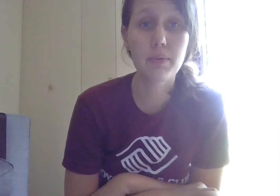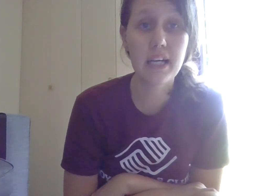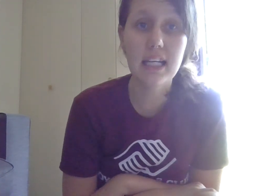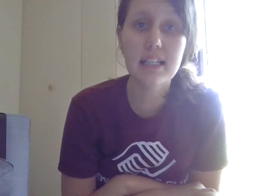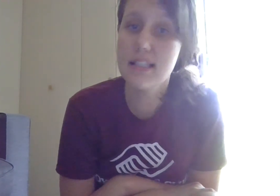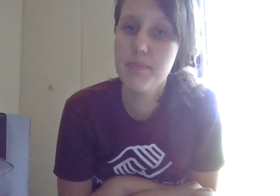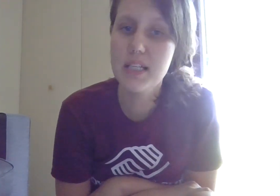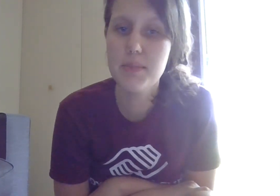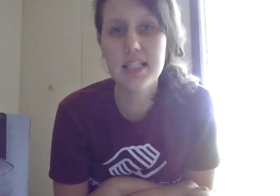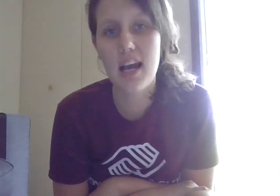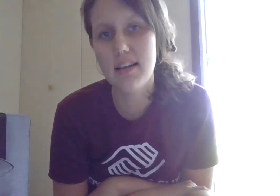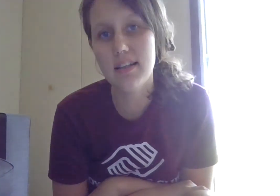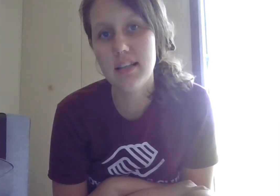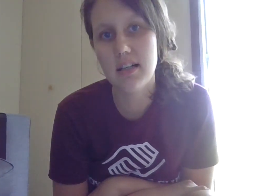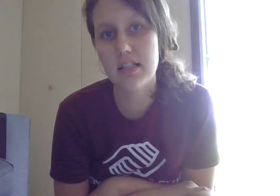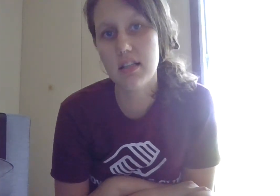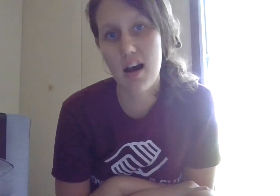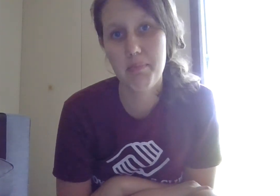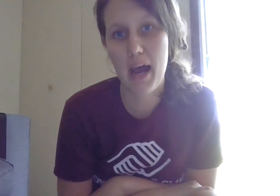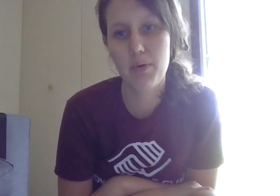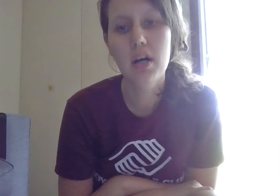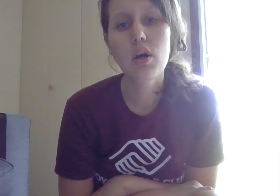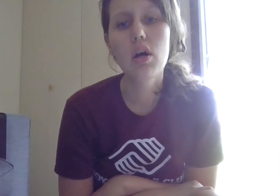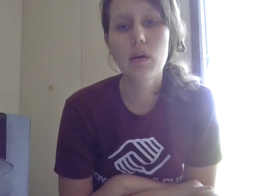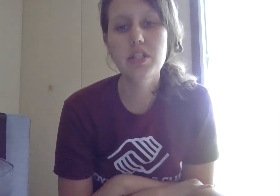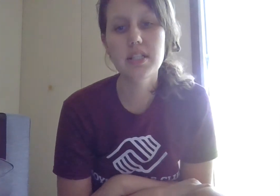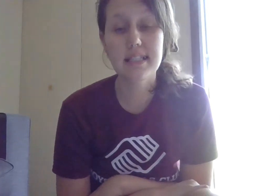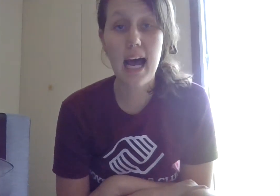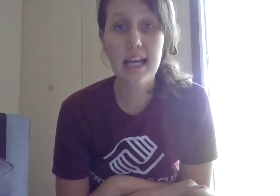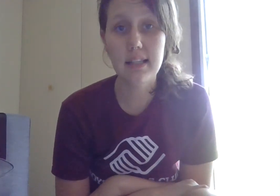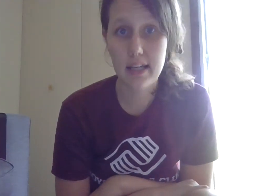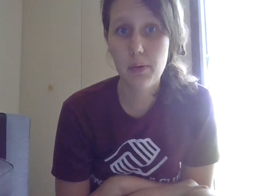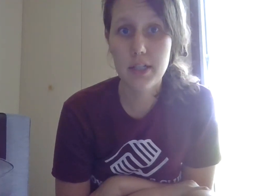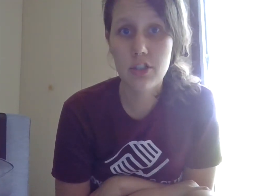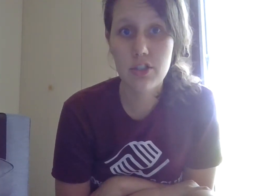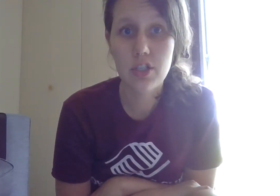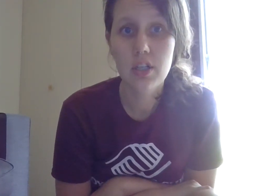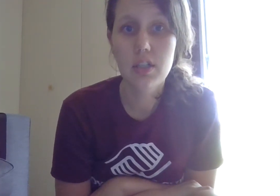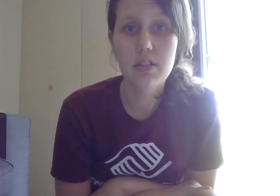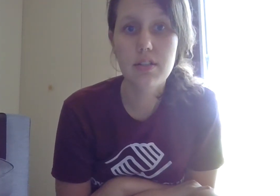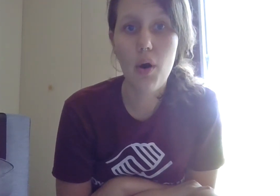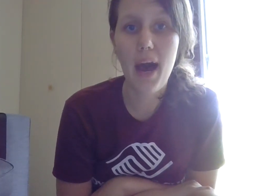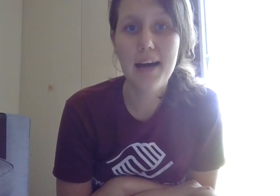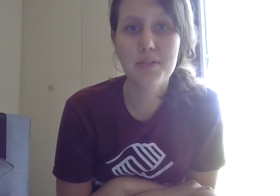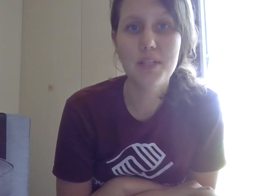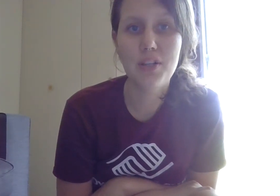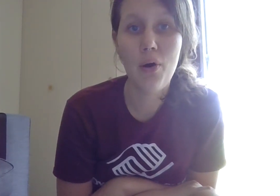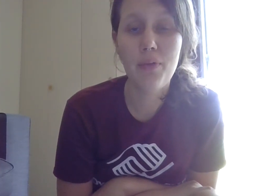brain and something Miss Kennedy cares a lot about, which is sign language. So as we know,